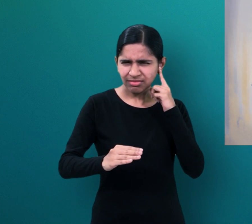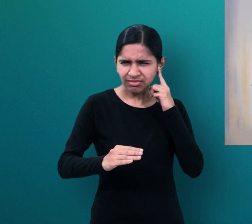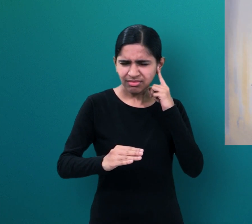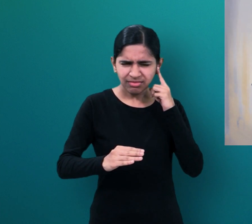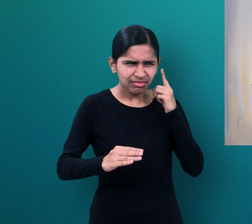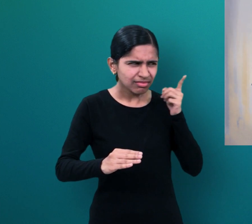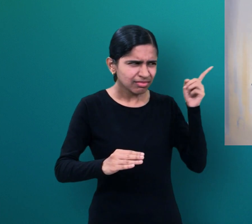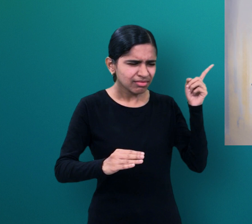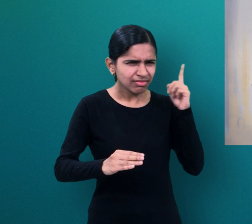her ears perked.